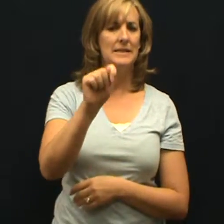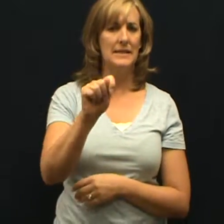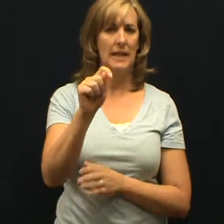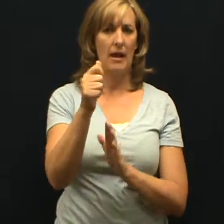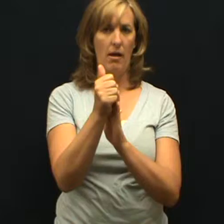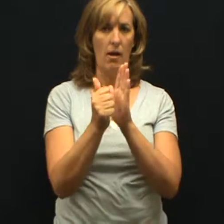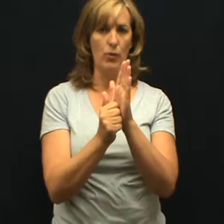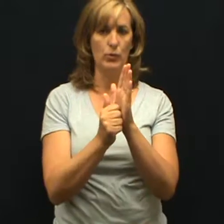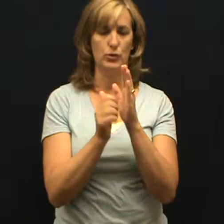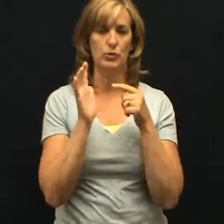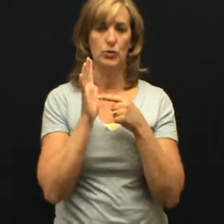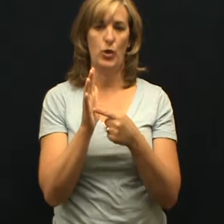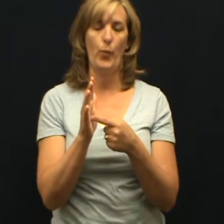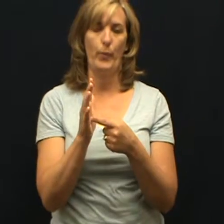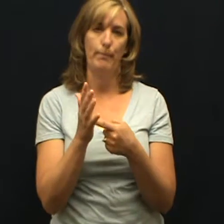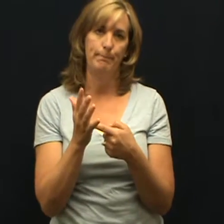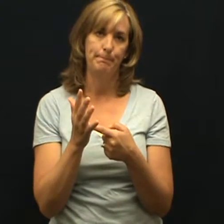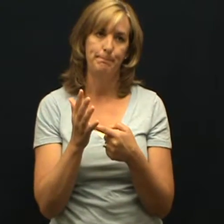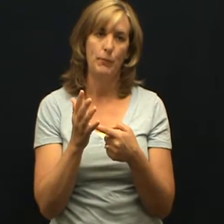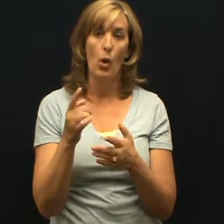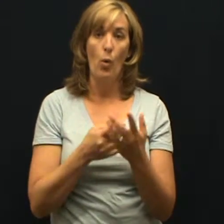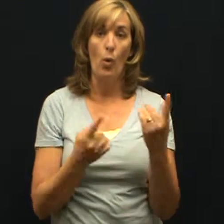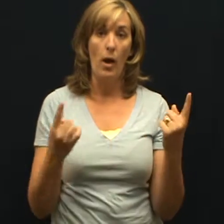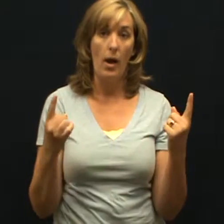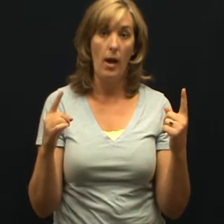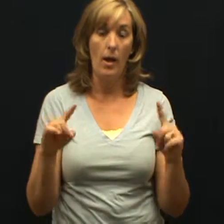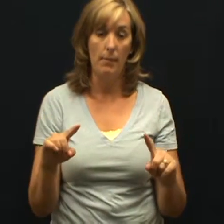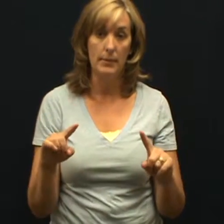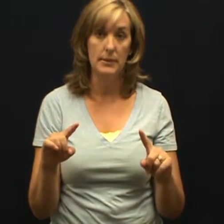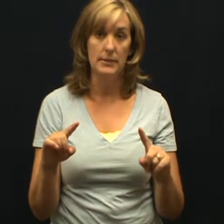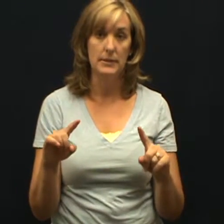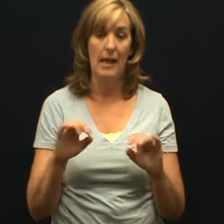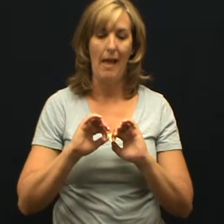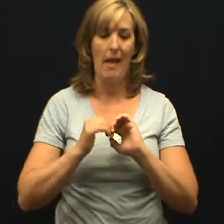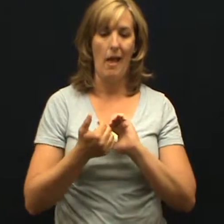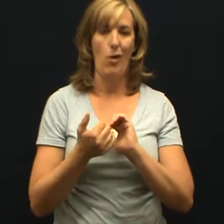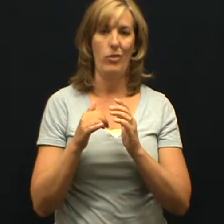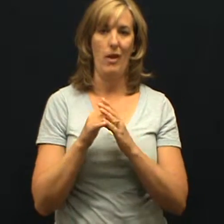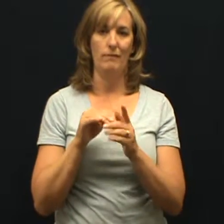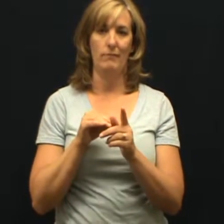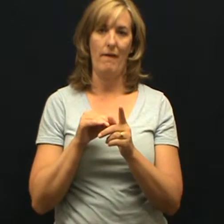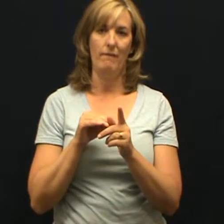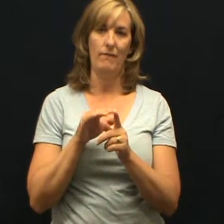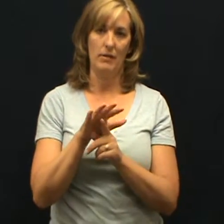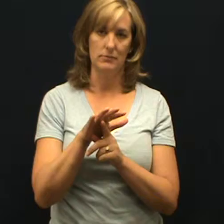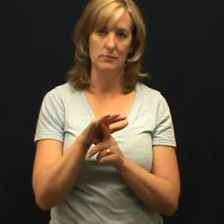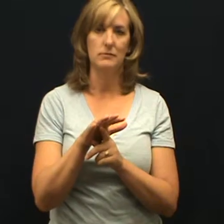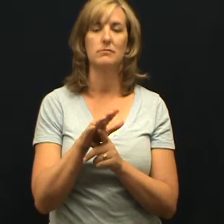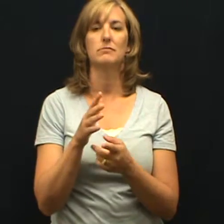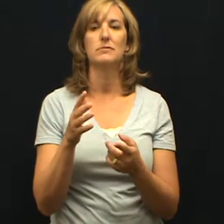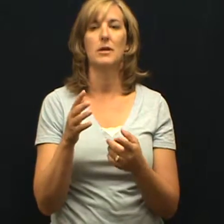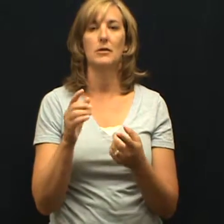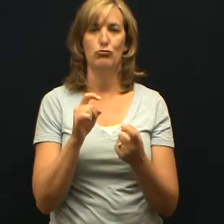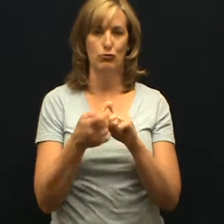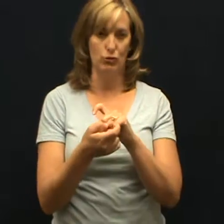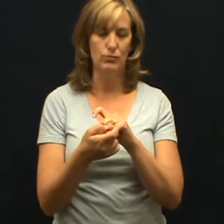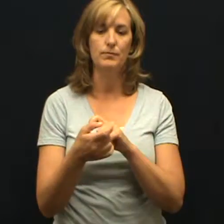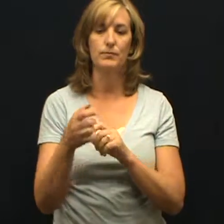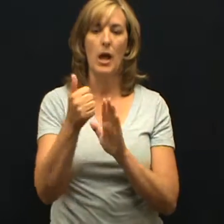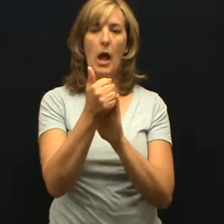us what happens, how those accounts get affected. Accounts receivable only gets affected